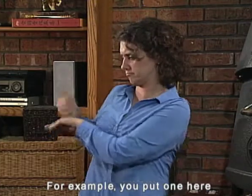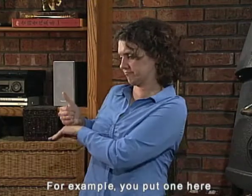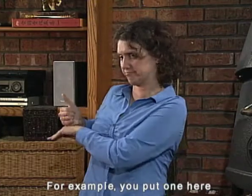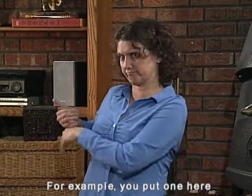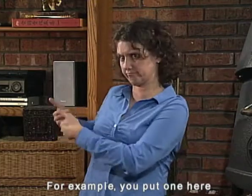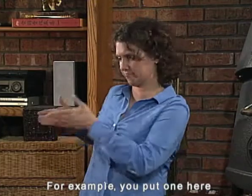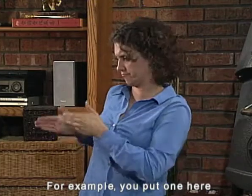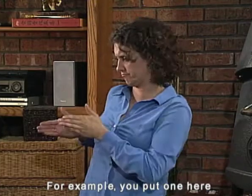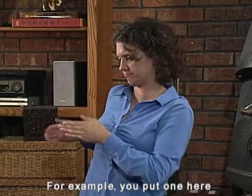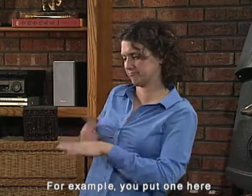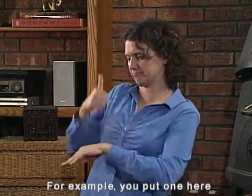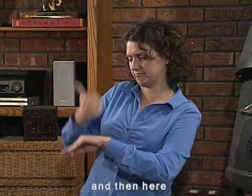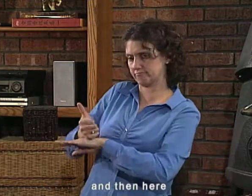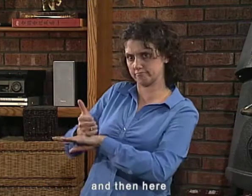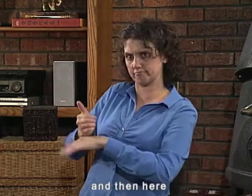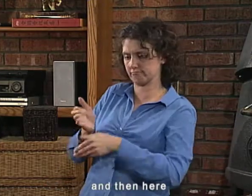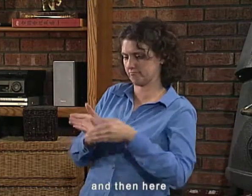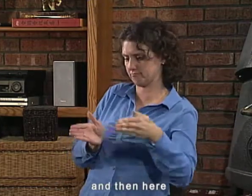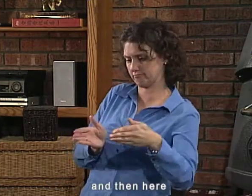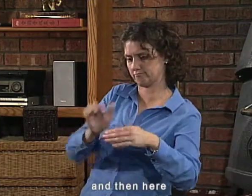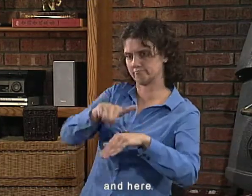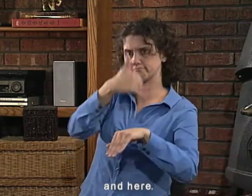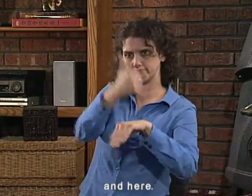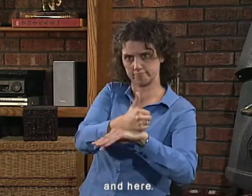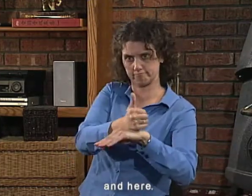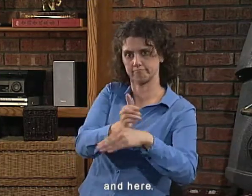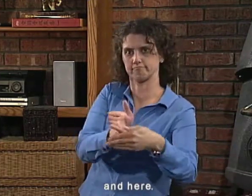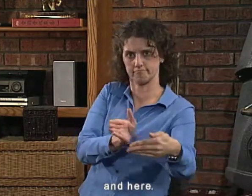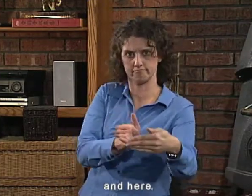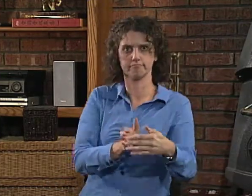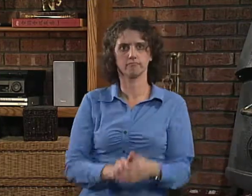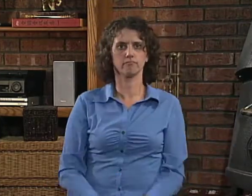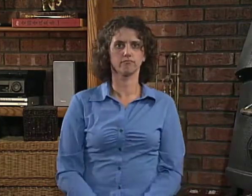one here, and then here, and here.